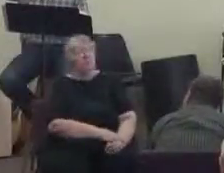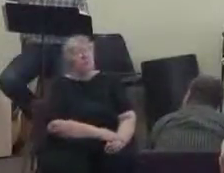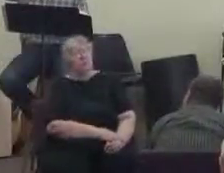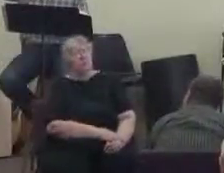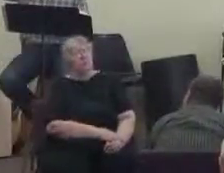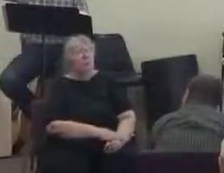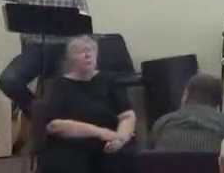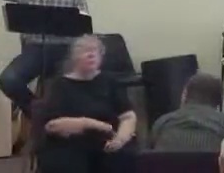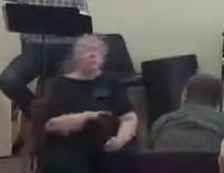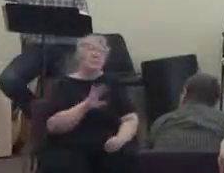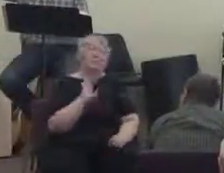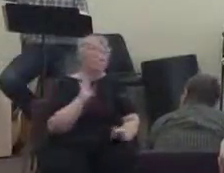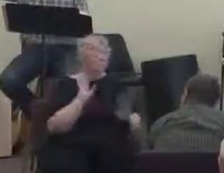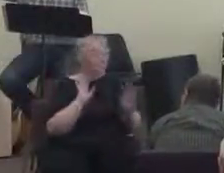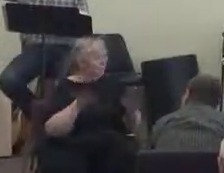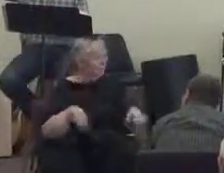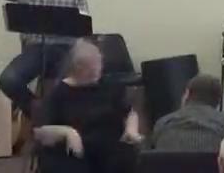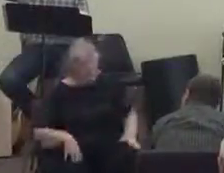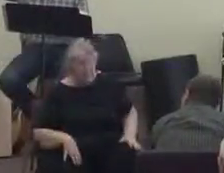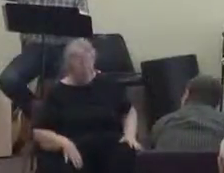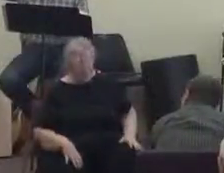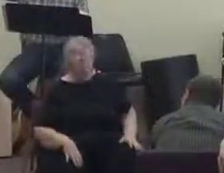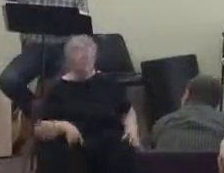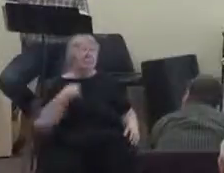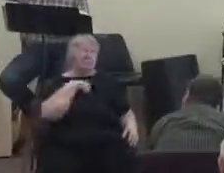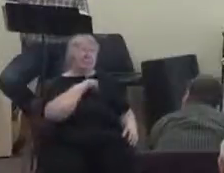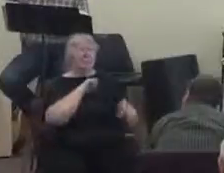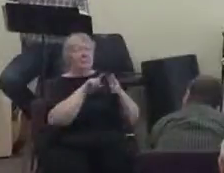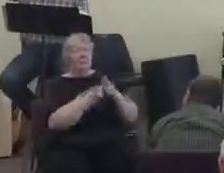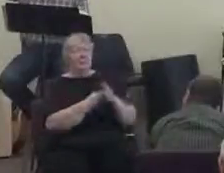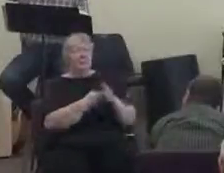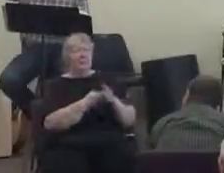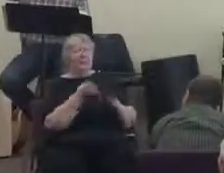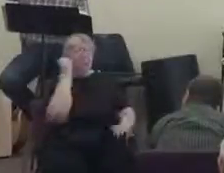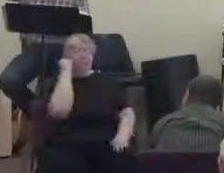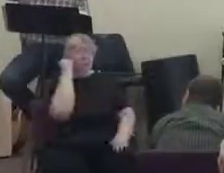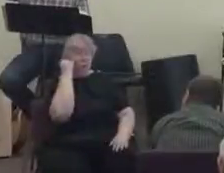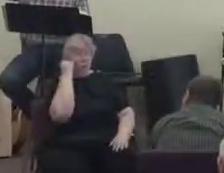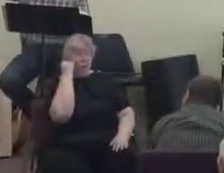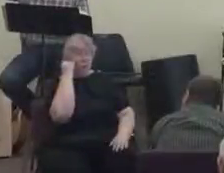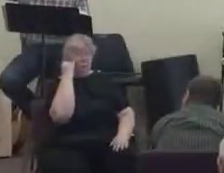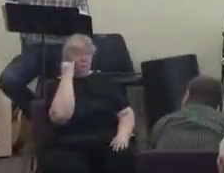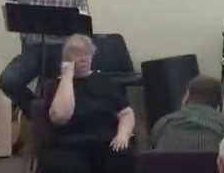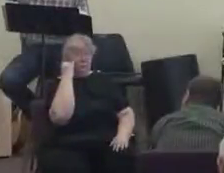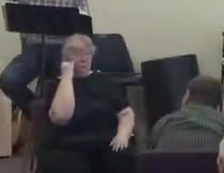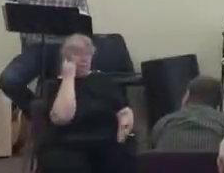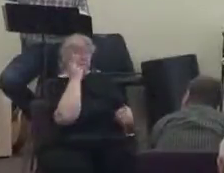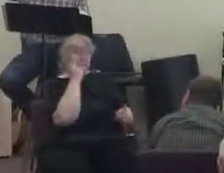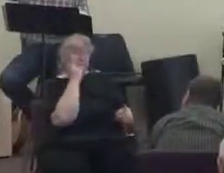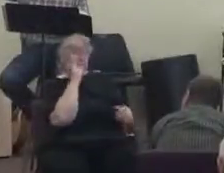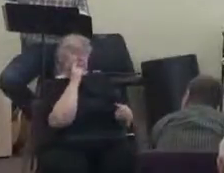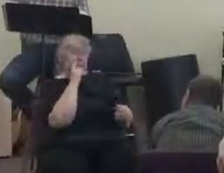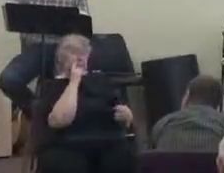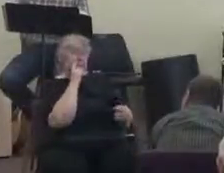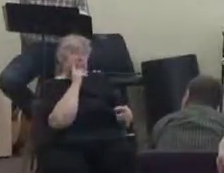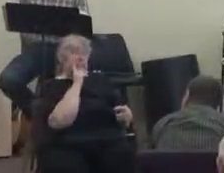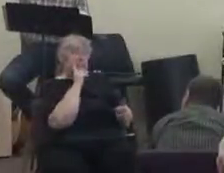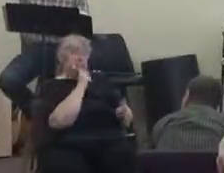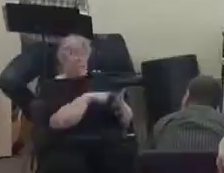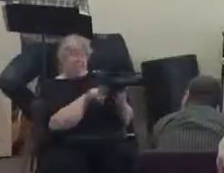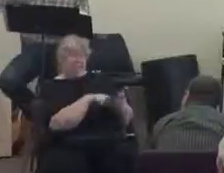Oh my God, here we go. If you're going to treat me really bad and have me get a painful suffering killing,